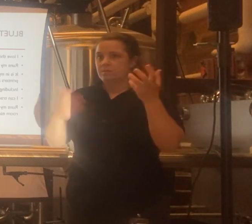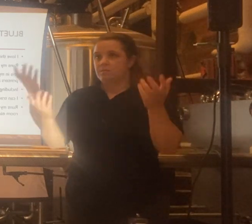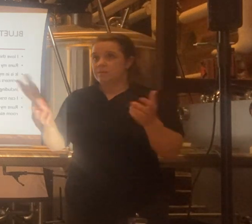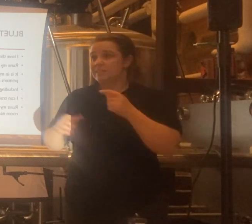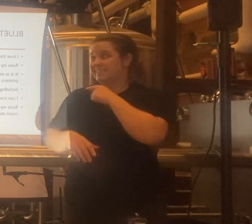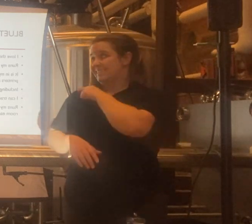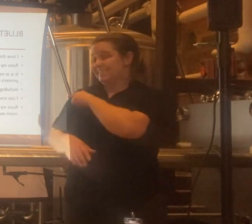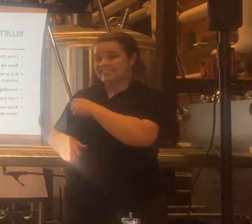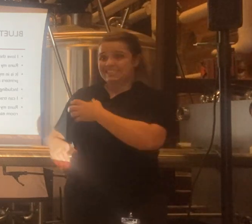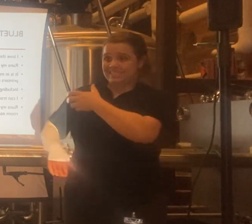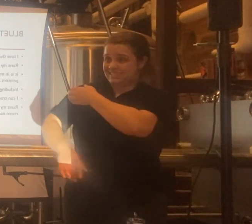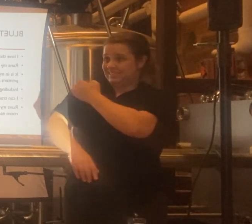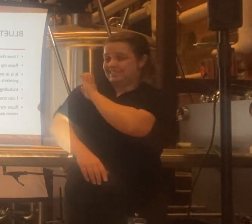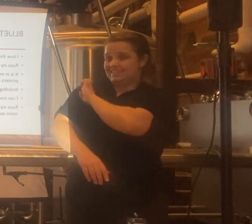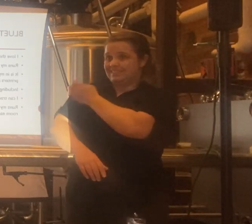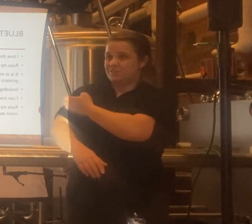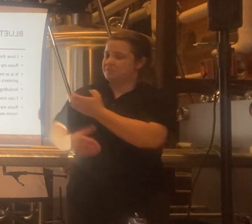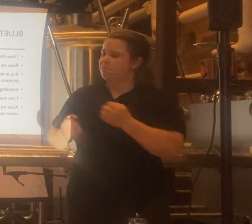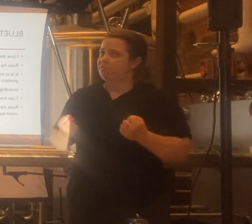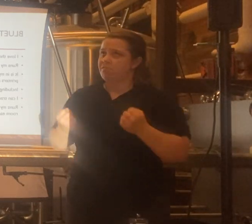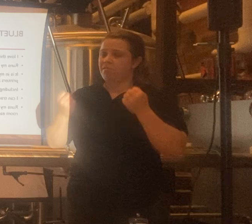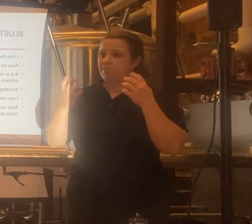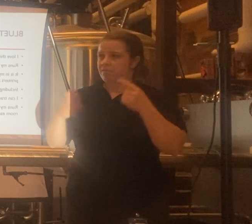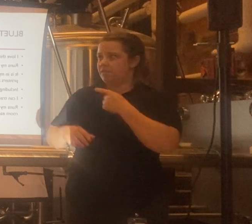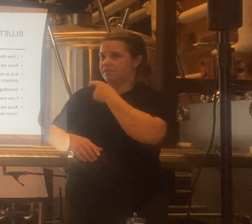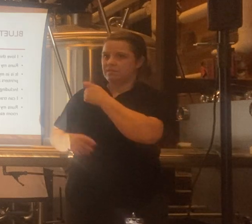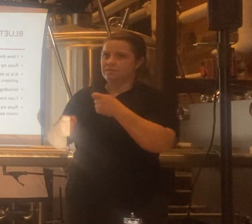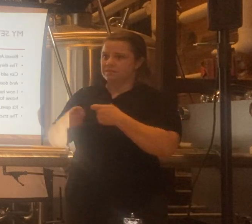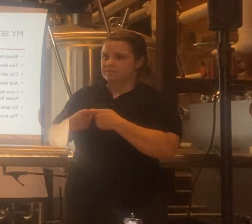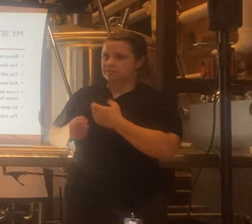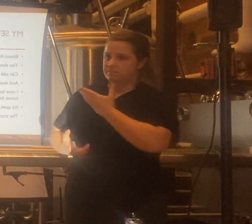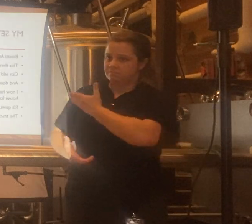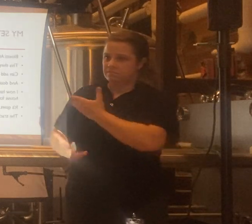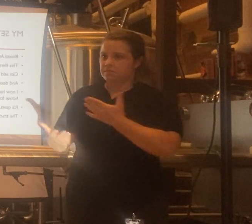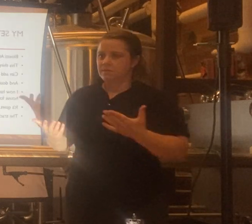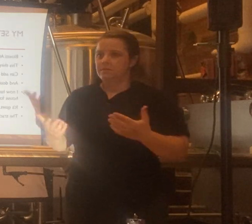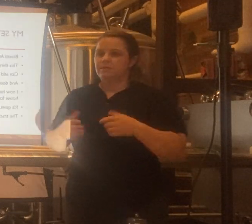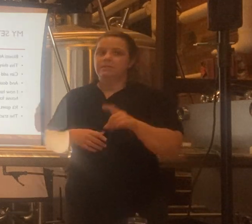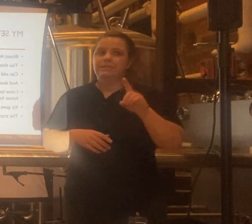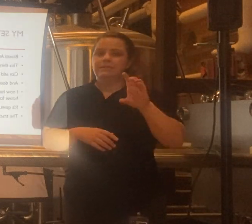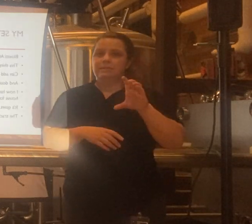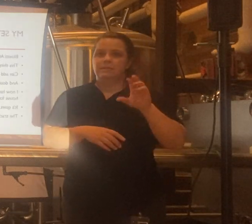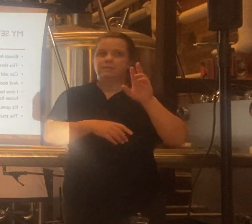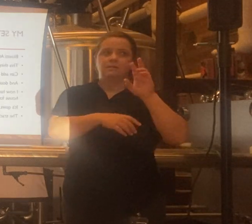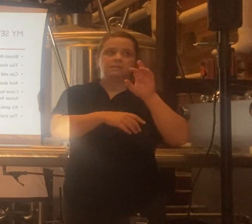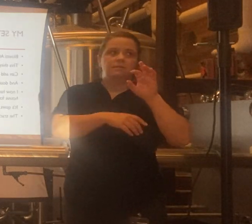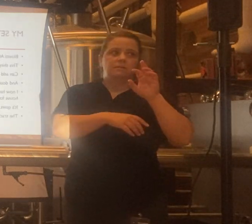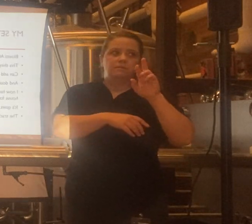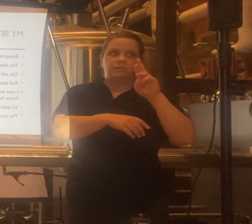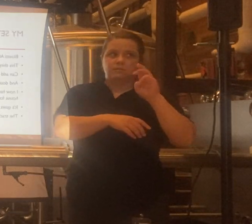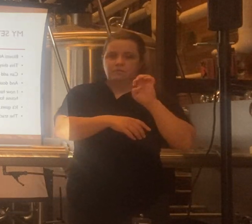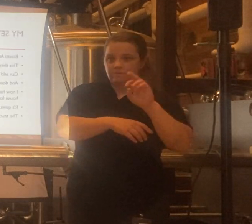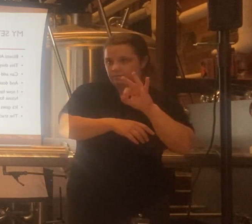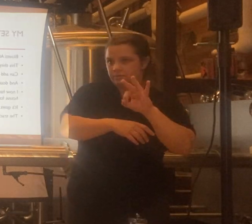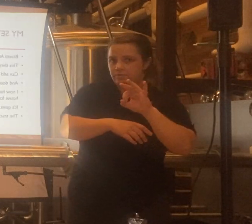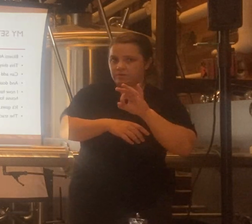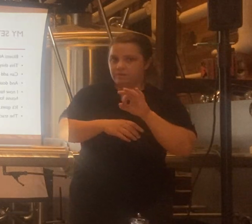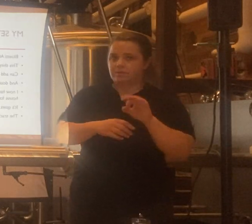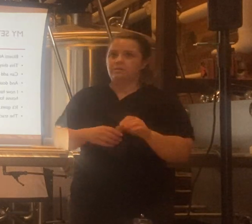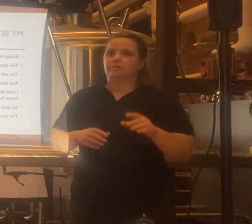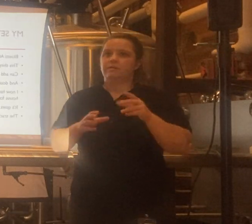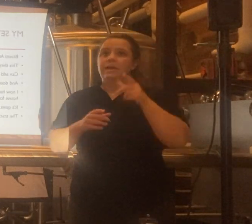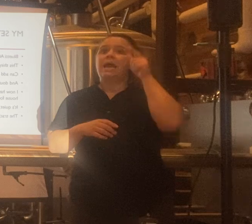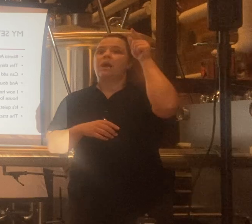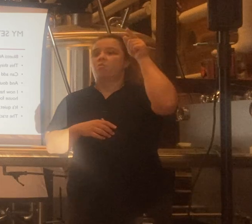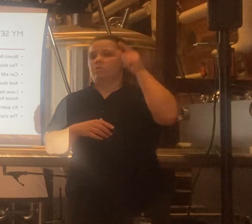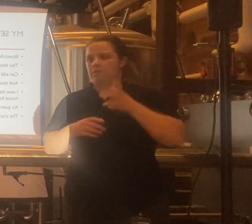battery pretty easily. And so, yeah, it runs our DC fridge out there in the trailer. And there it is hooked up in the office. So here's our power cords